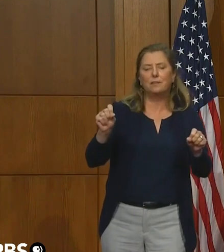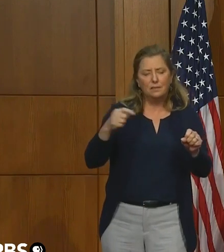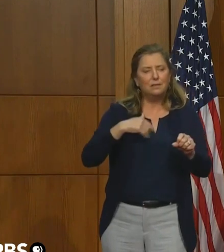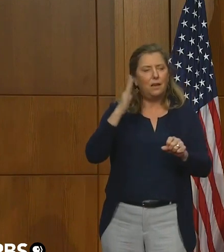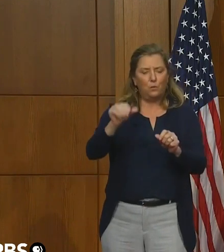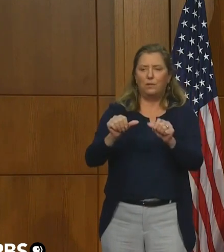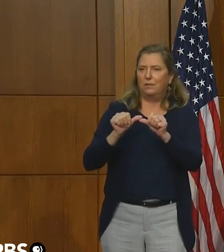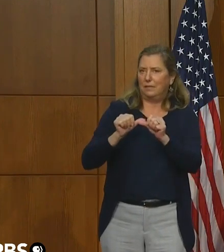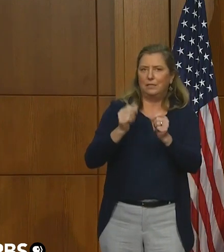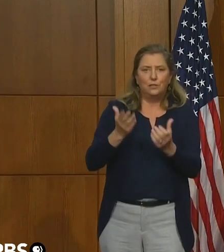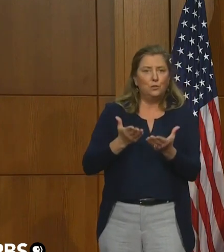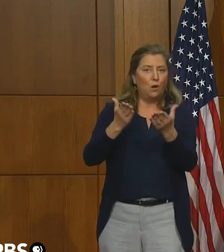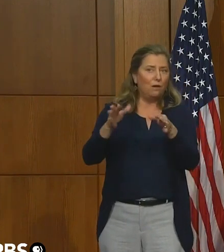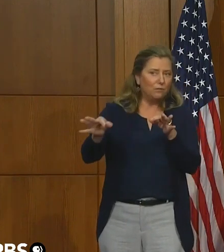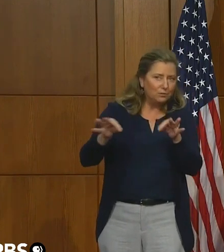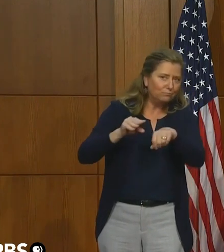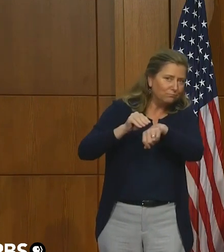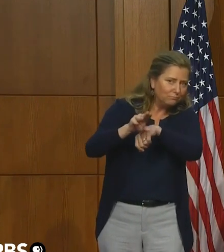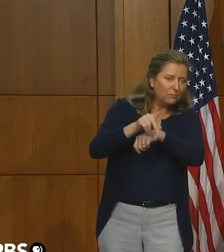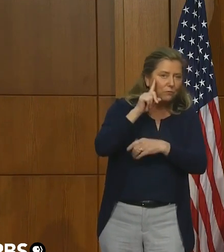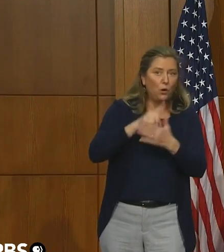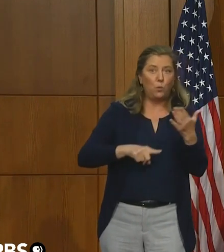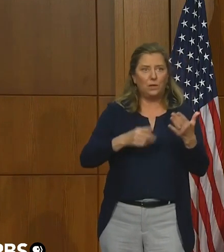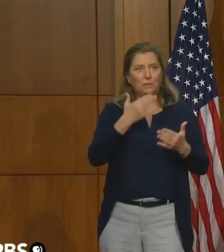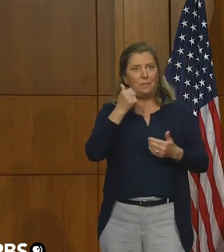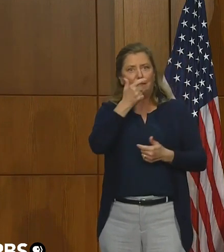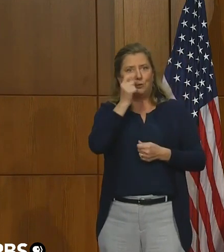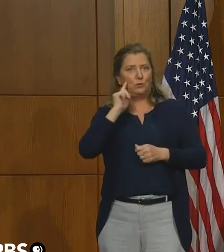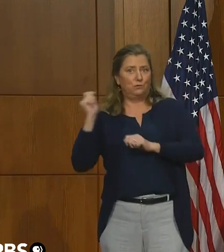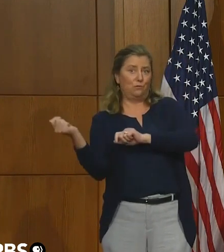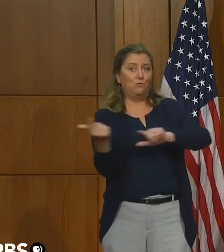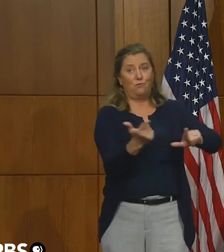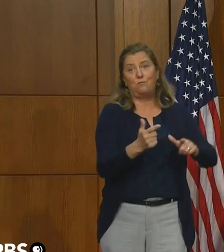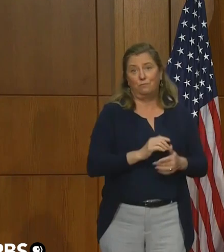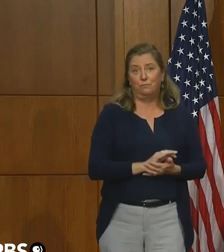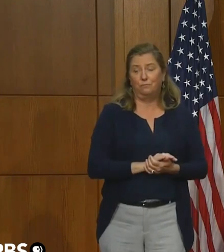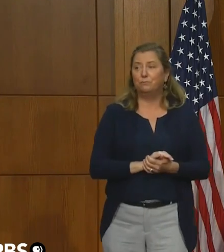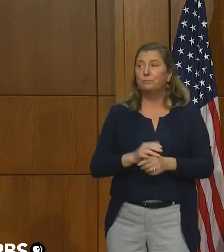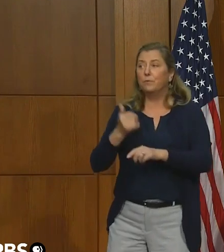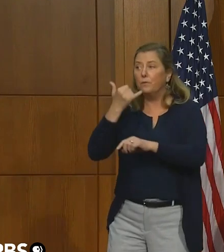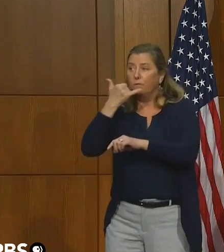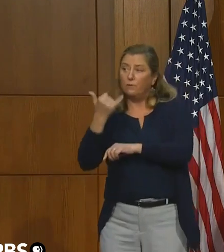to offer guidelines as to what's in everybody's best interest.